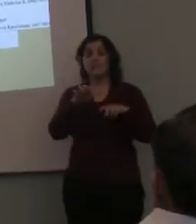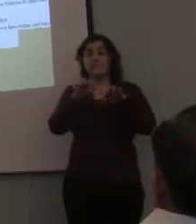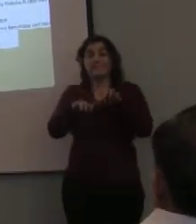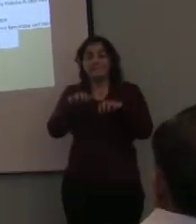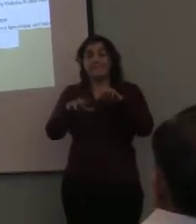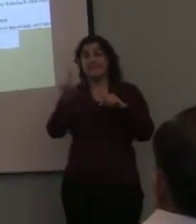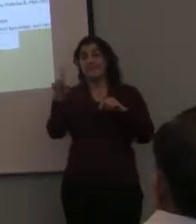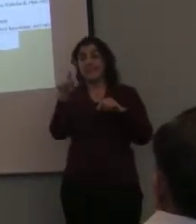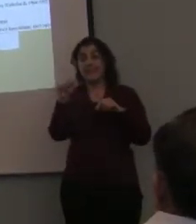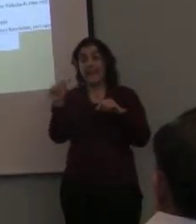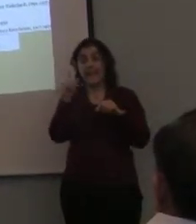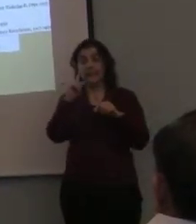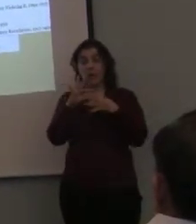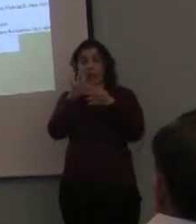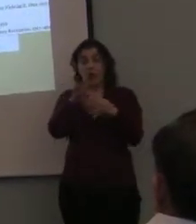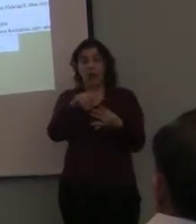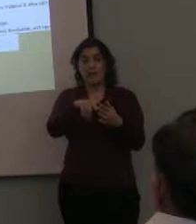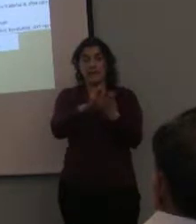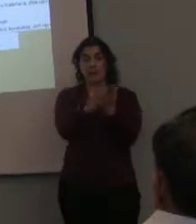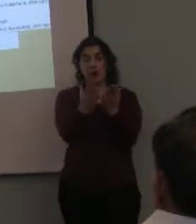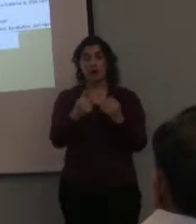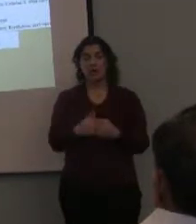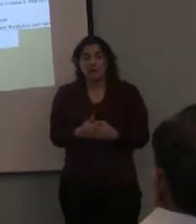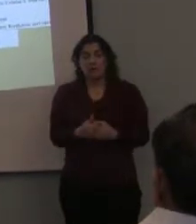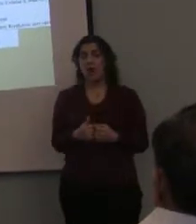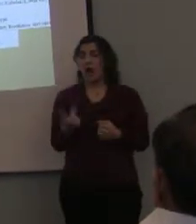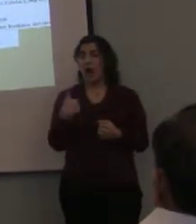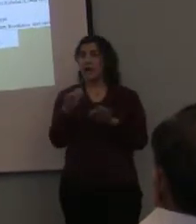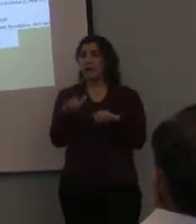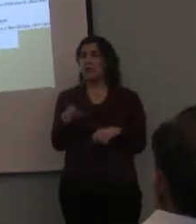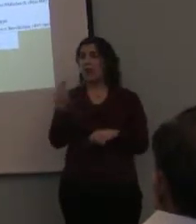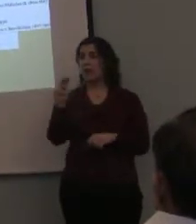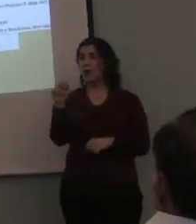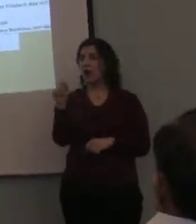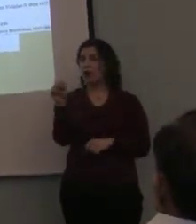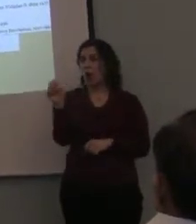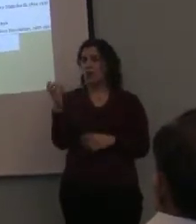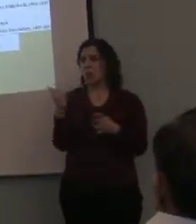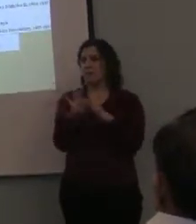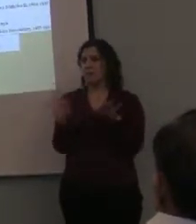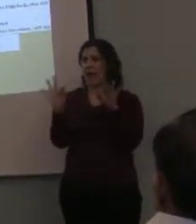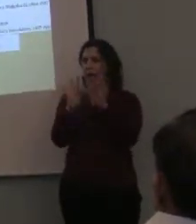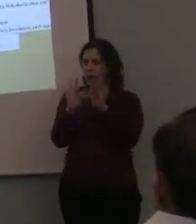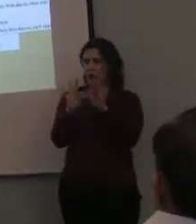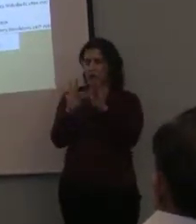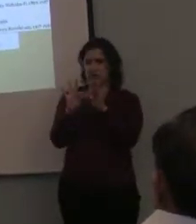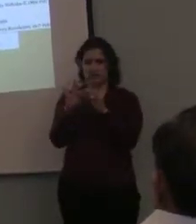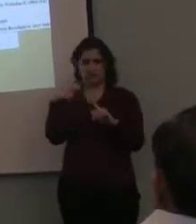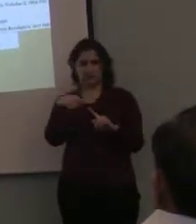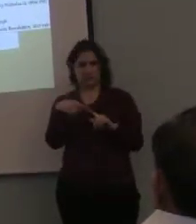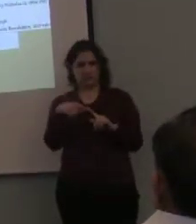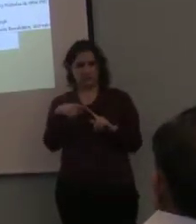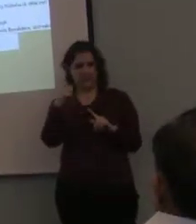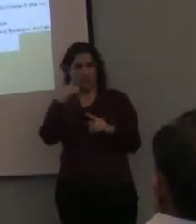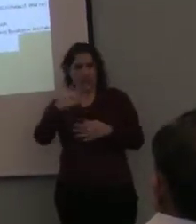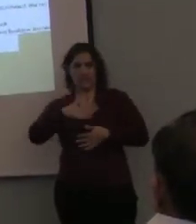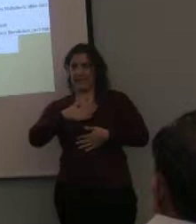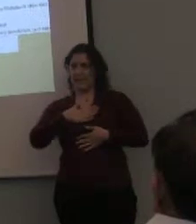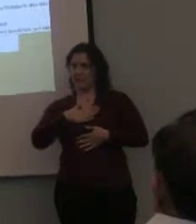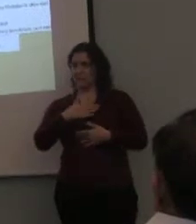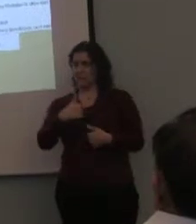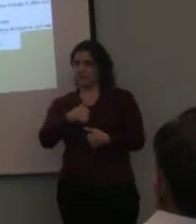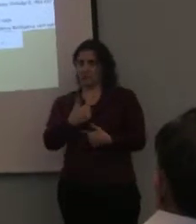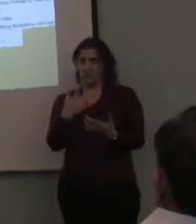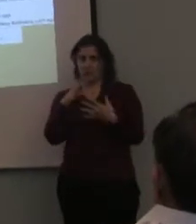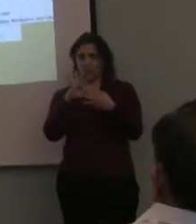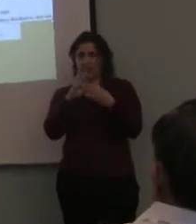in some of this information. Why don't I write about some of what matters in my context?